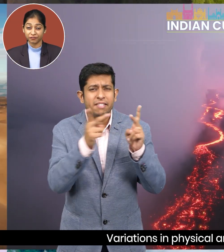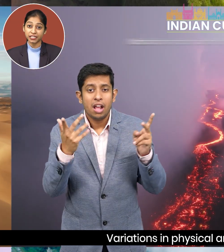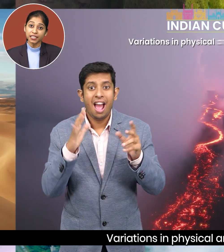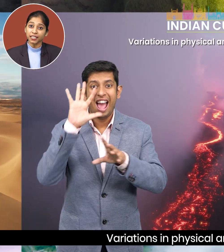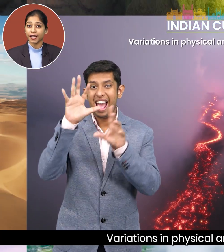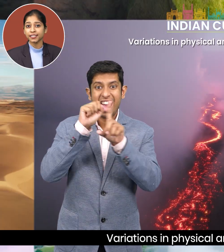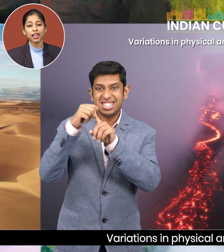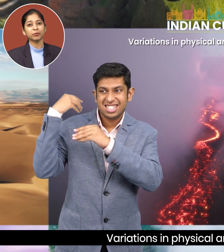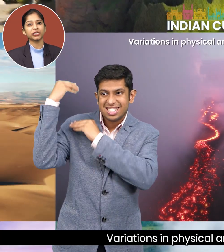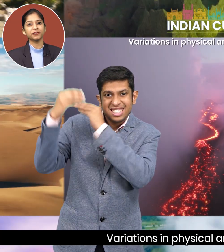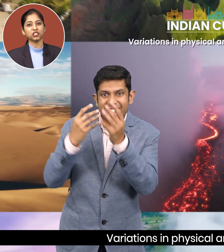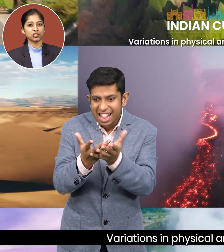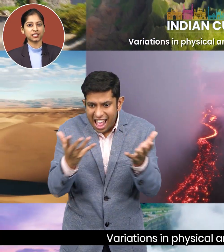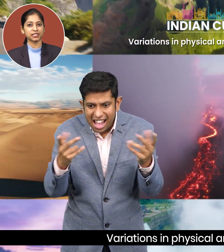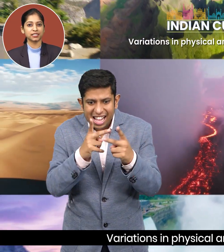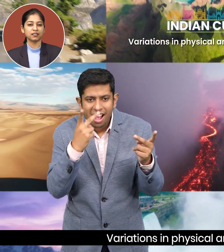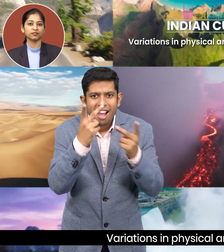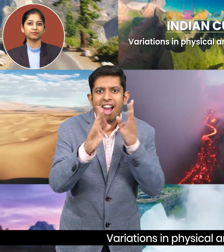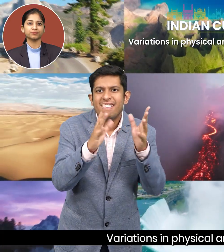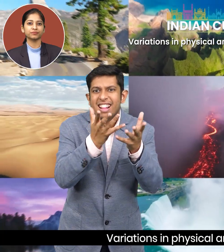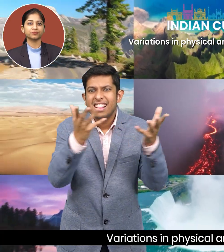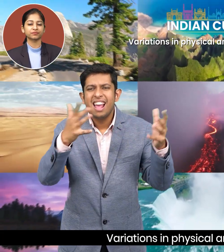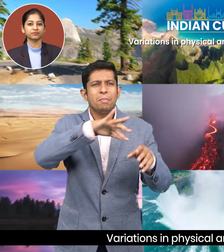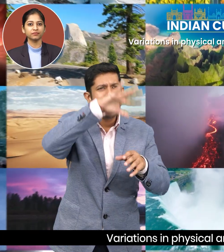variations in physical and climatic features,